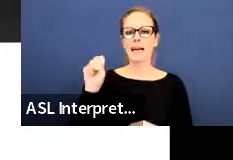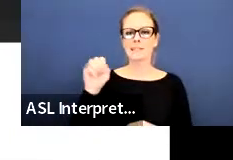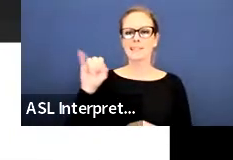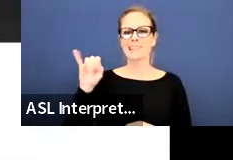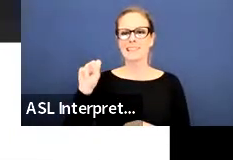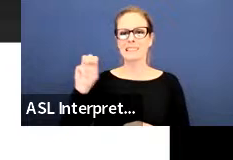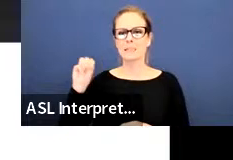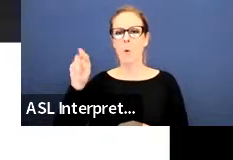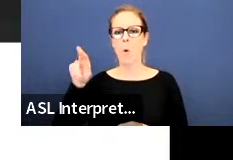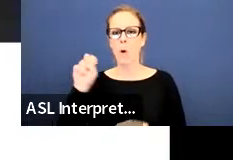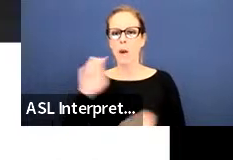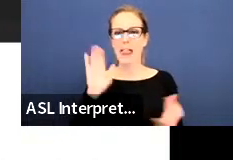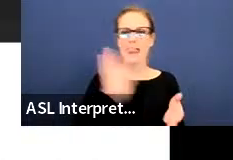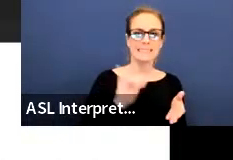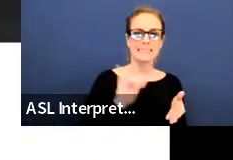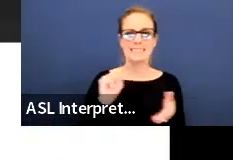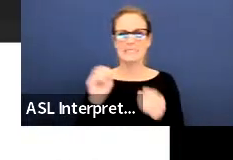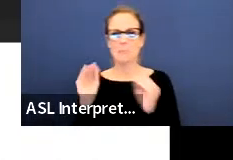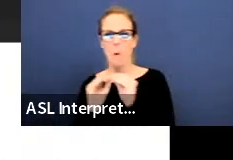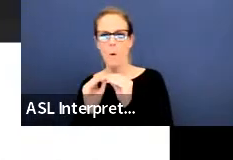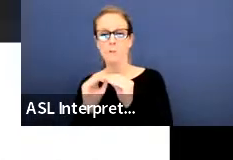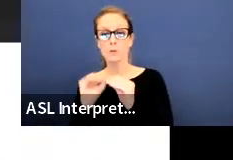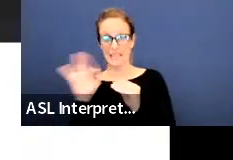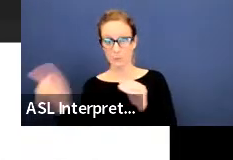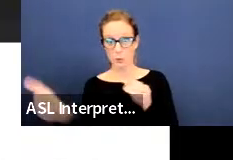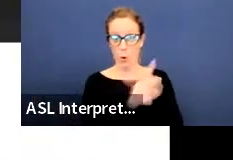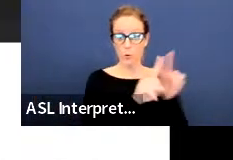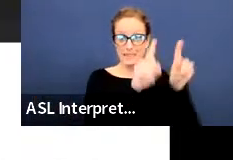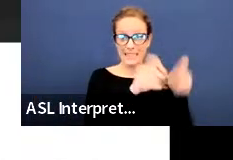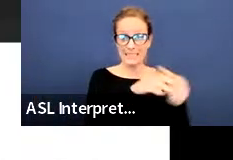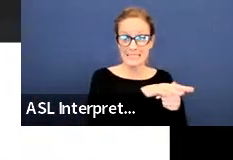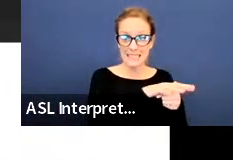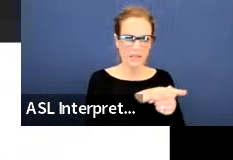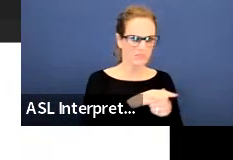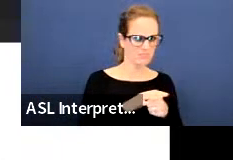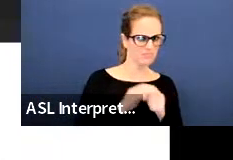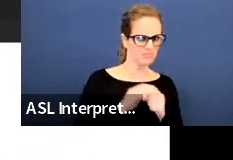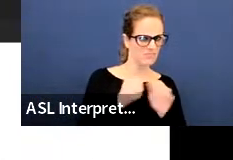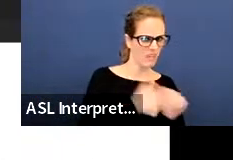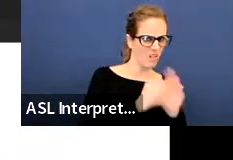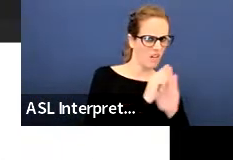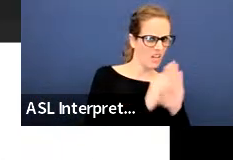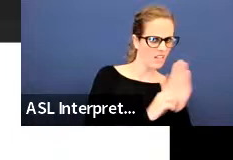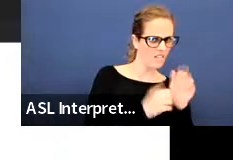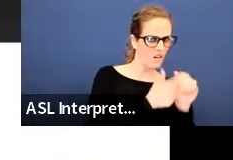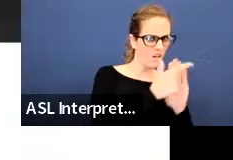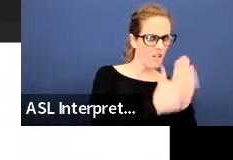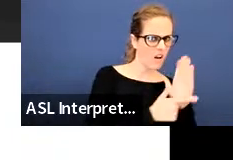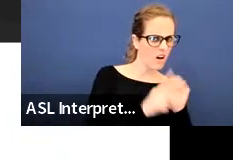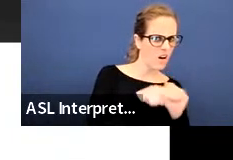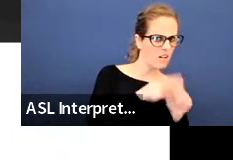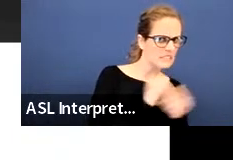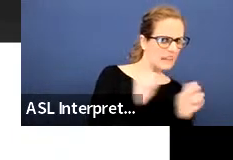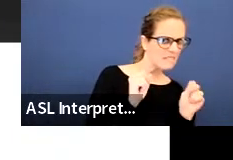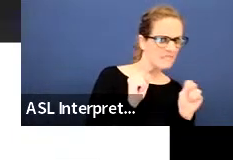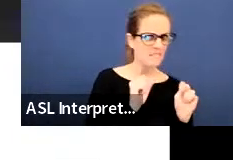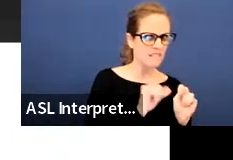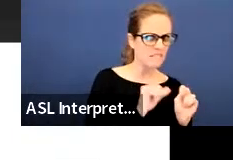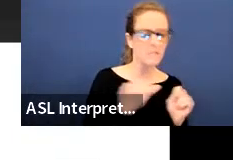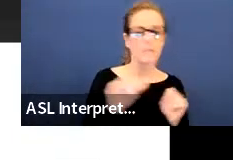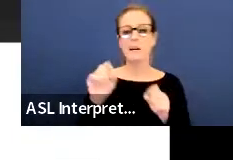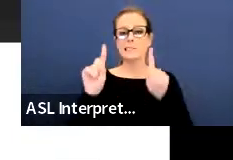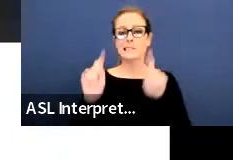going to a testing site, you want to check if it's legal, ethical, safe, and secure. Test kits really